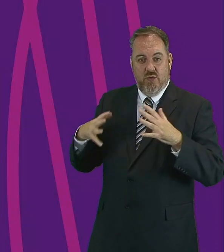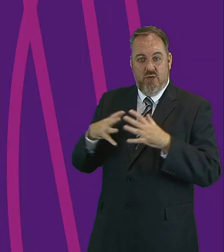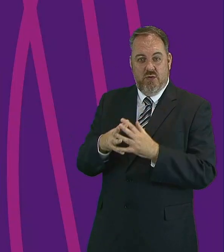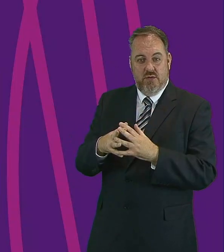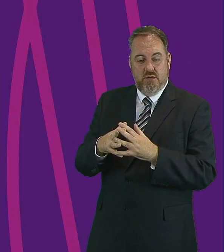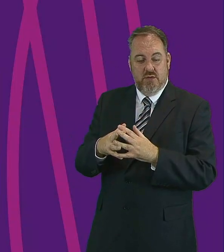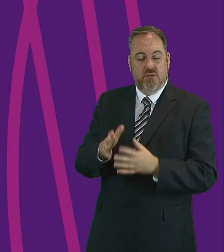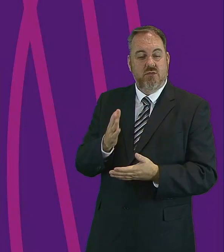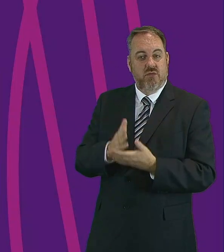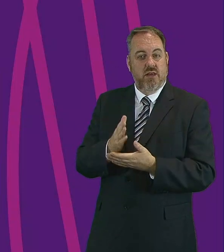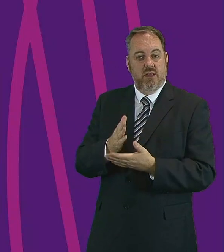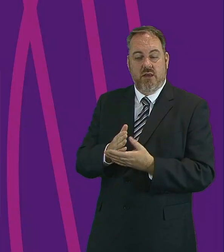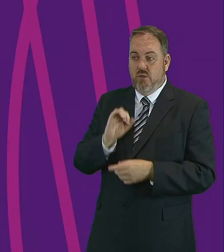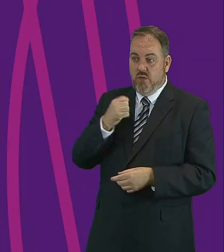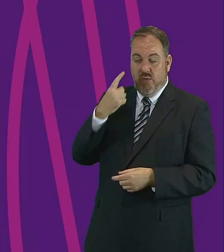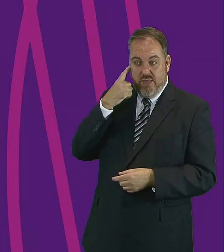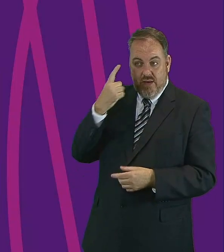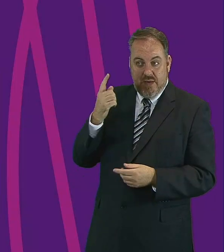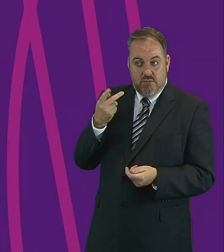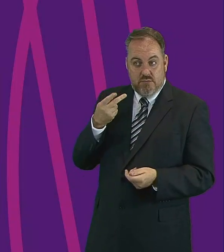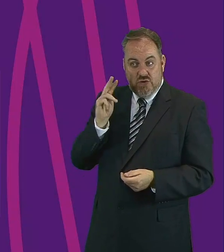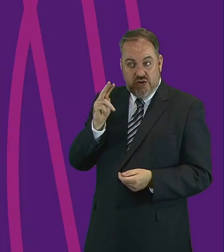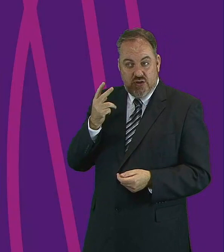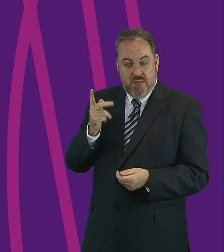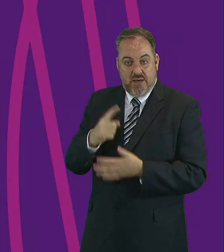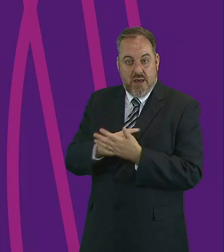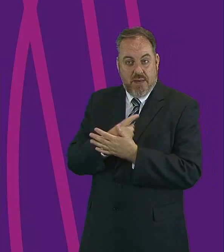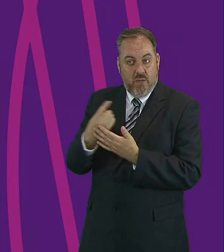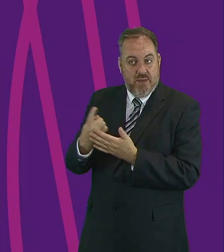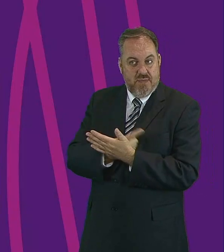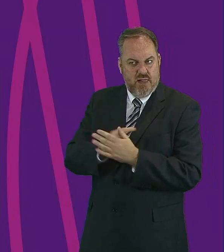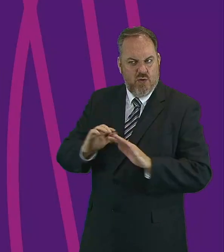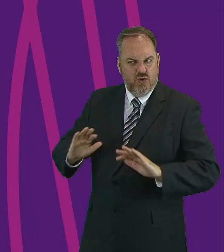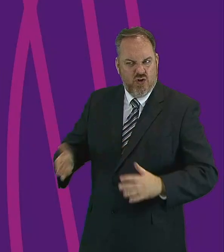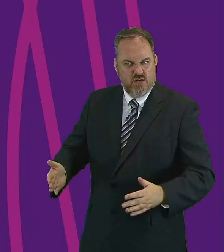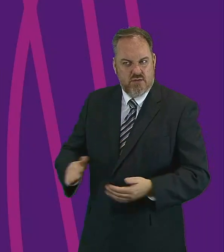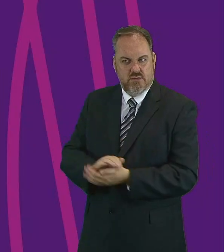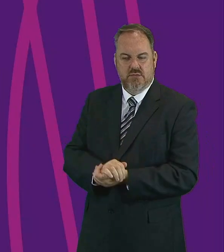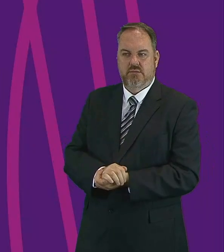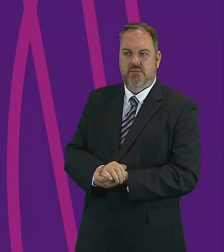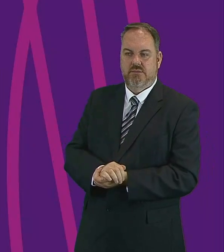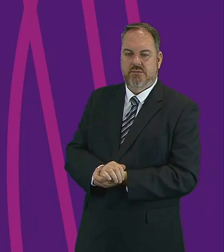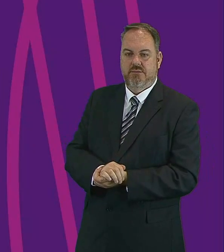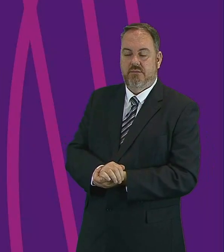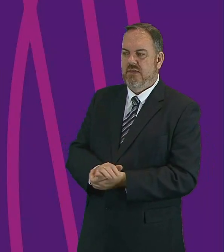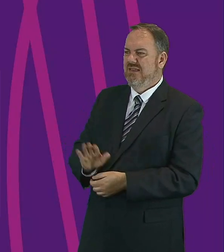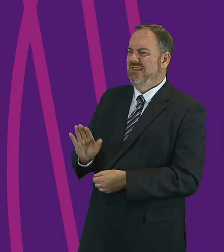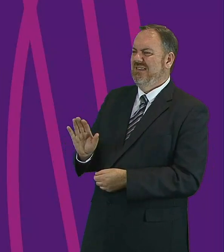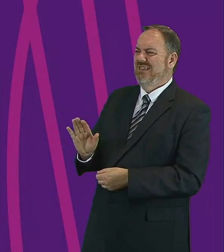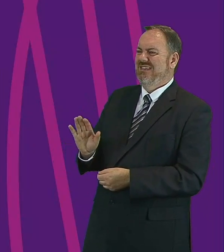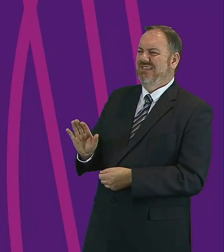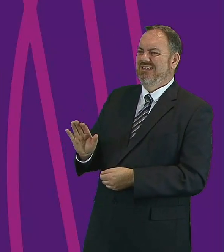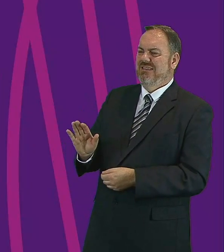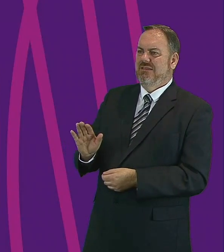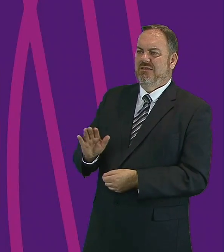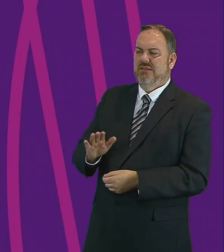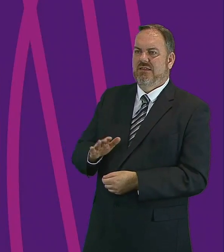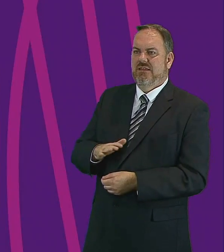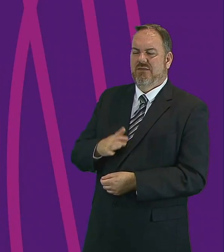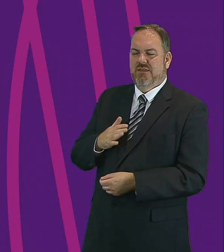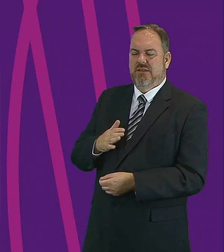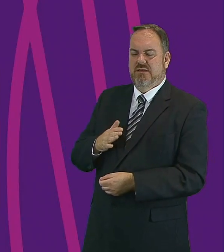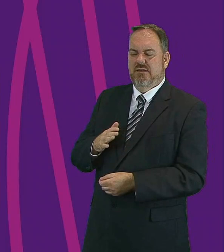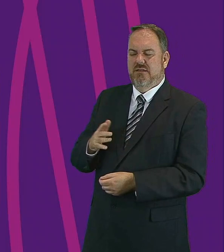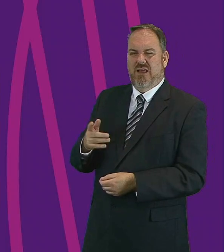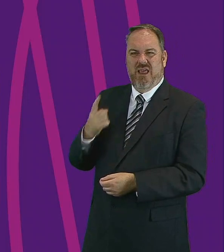bill, will she now consider rethinking the bill? First Minister. Forgive me if I'm misremembering